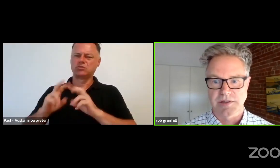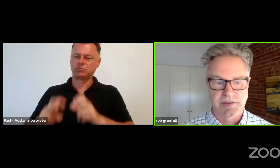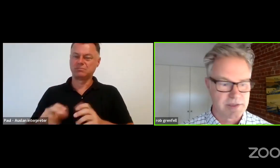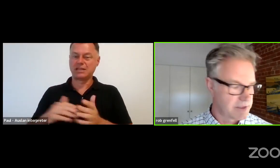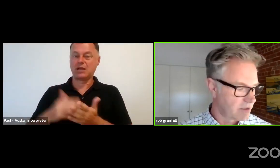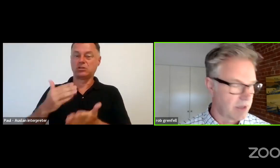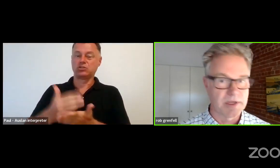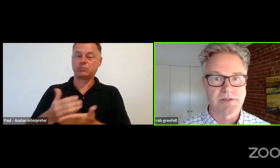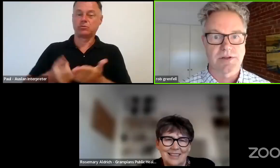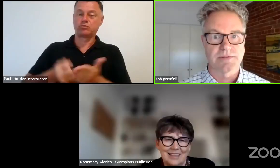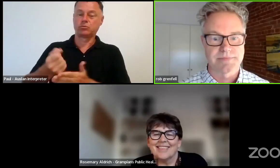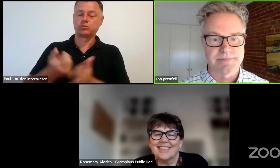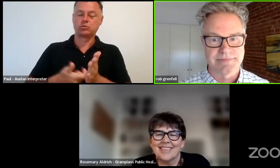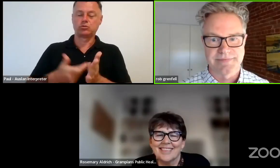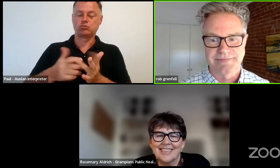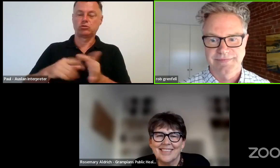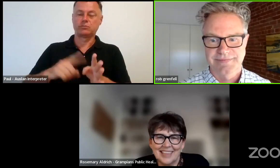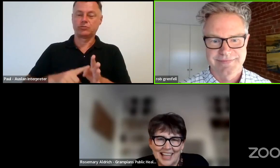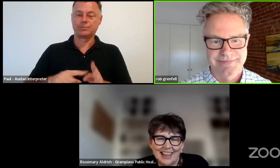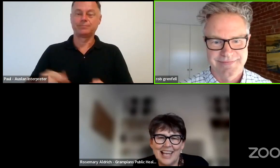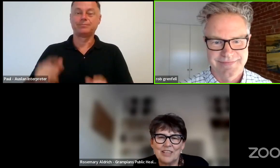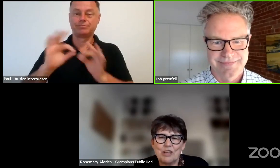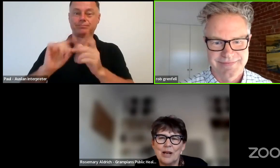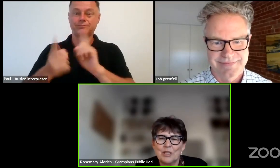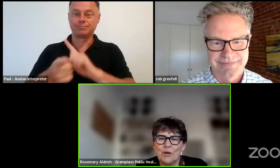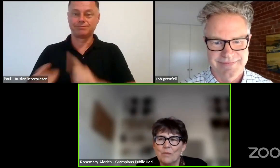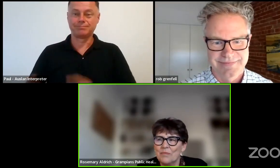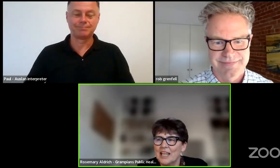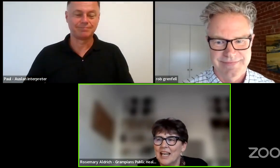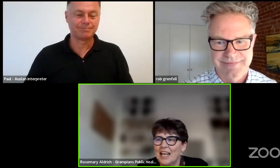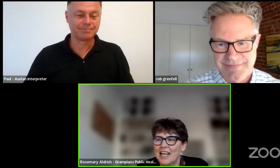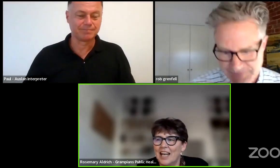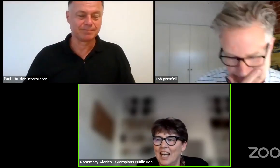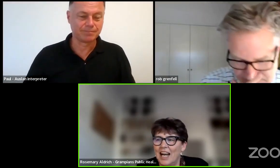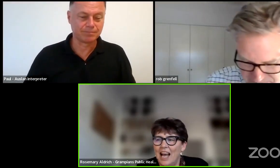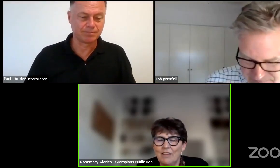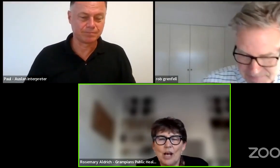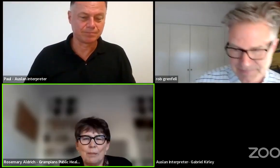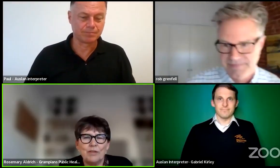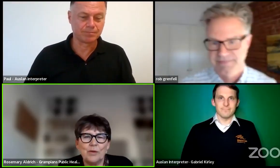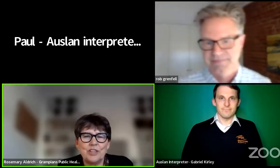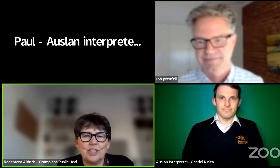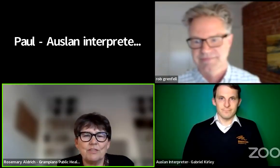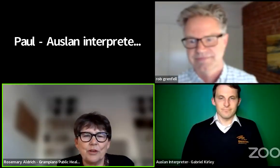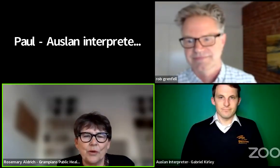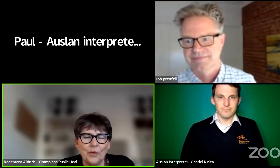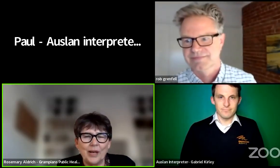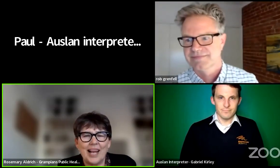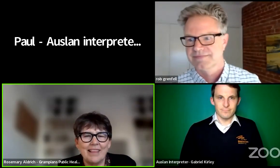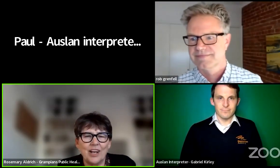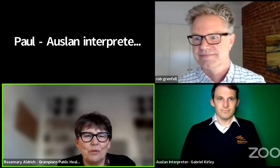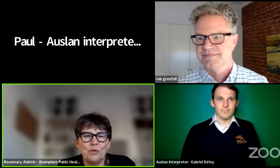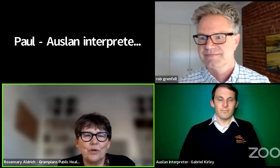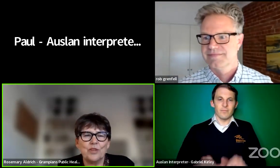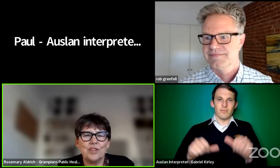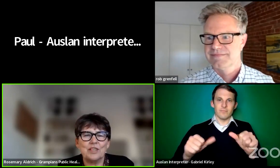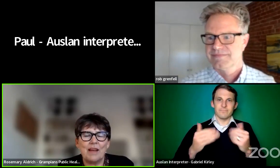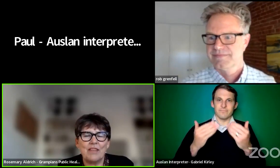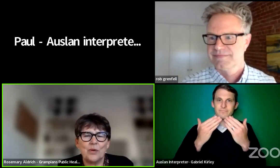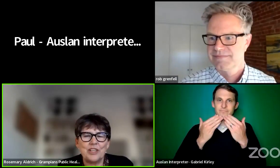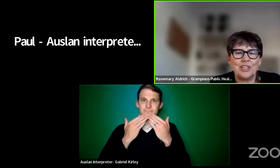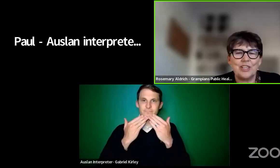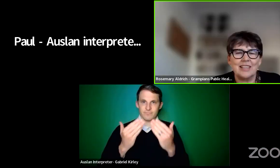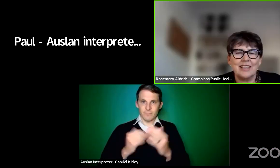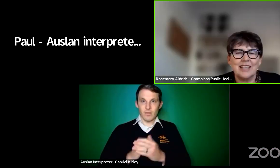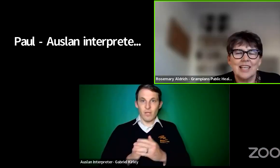welcome questions as the time goes on. Thanks very much, Rob. I have a couple of questions for you, and then I'll move on to